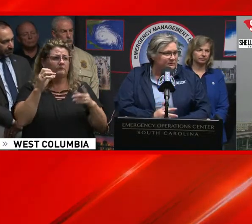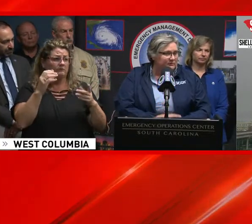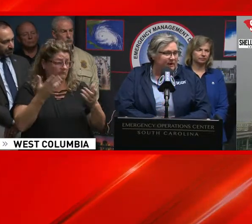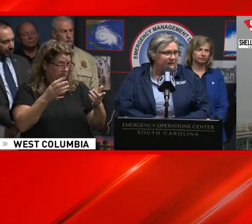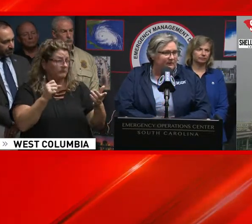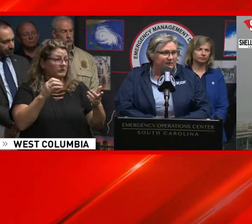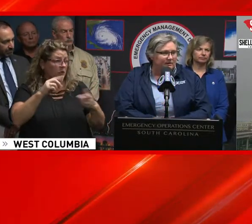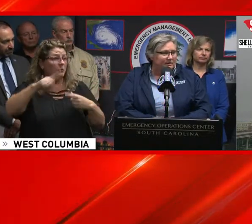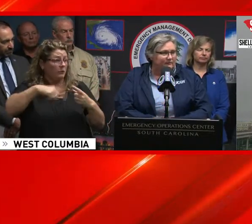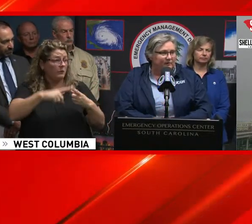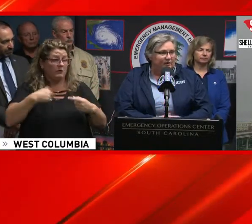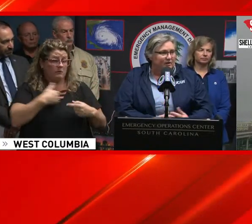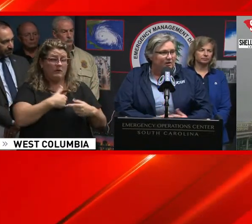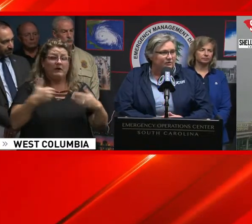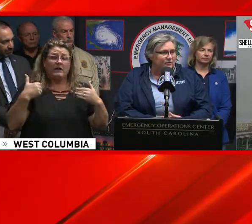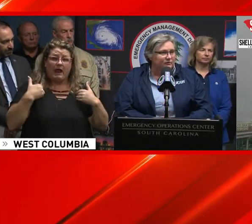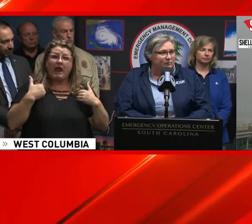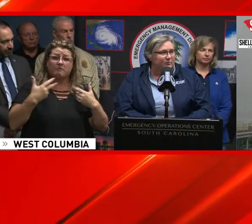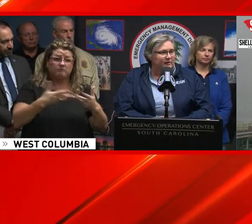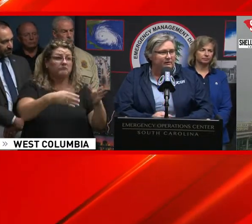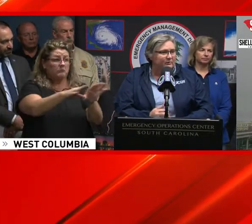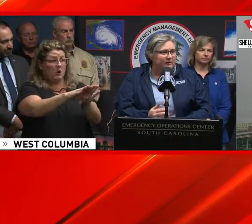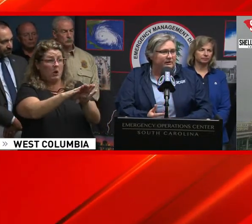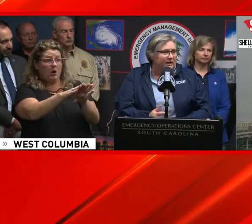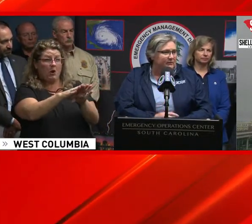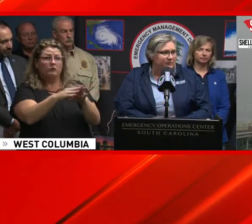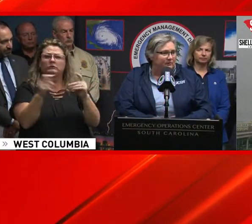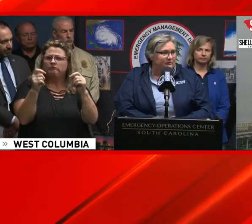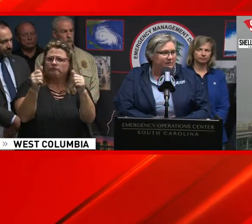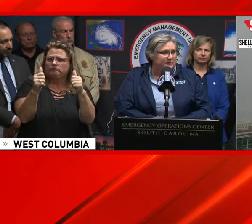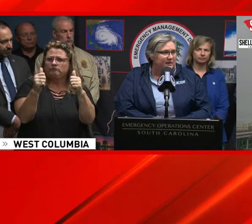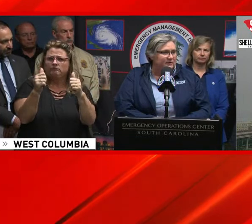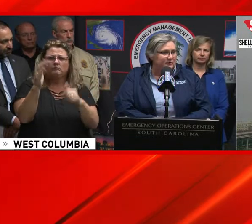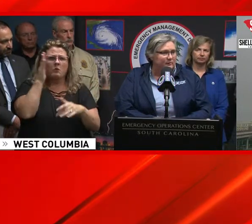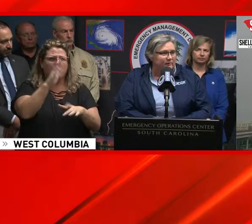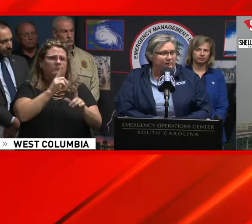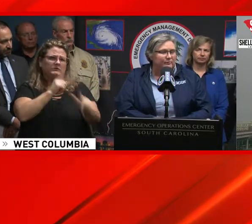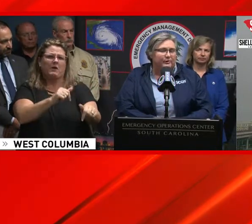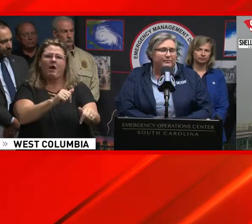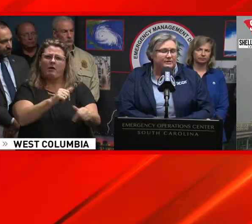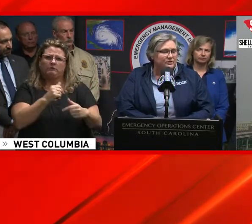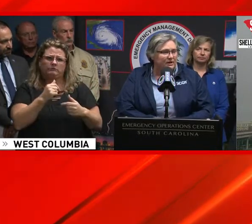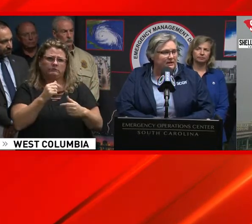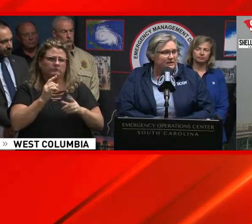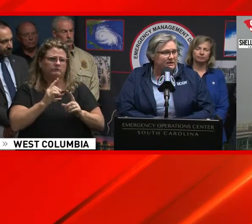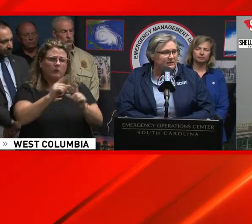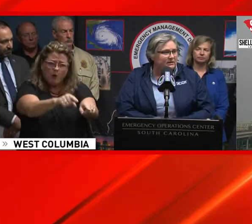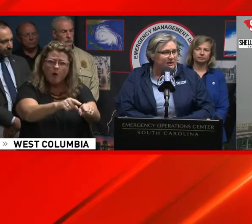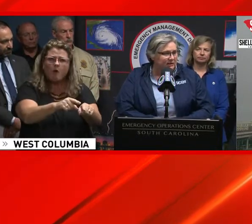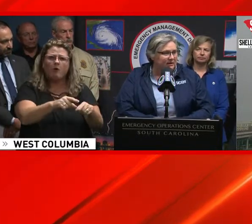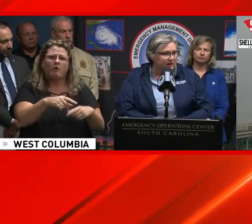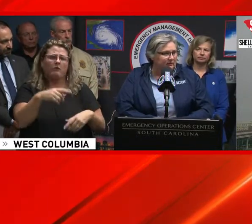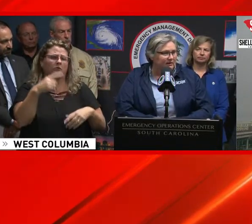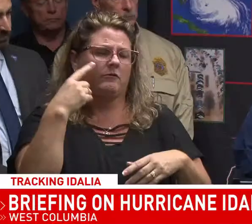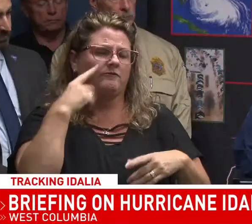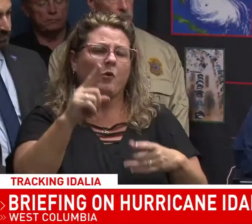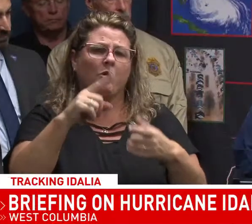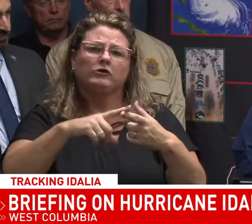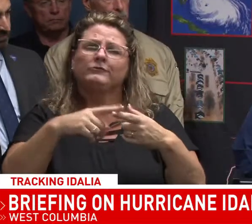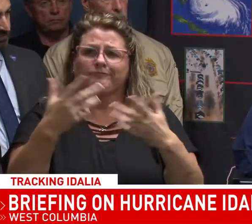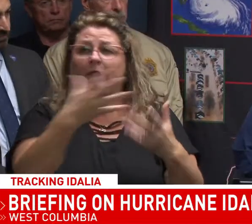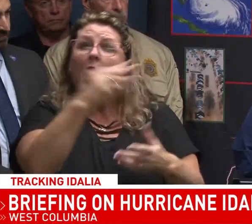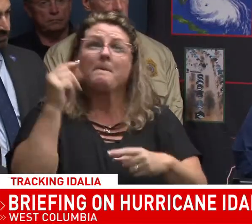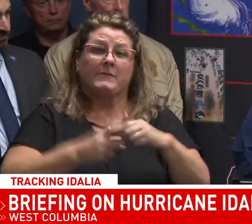whenever we have a closure, we'll be quickly able to respond to it. We've pre-positioned assets in the areas that